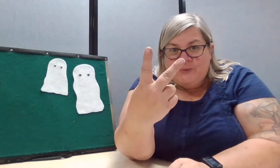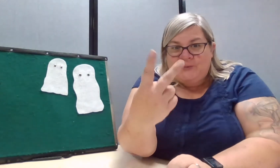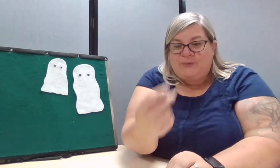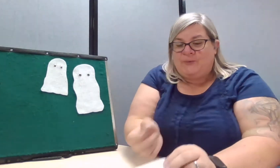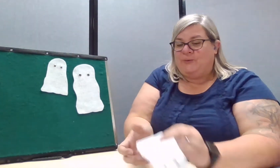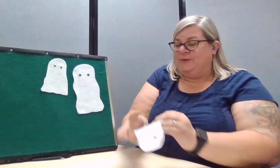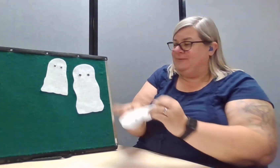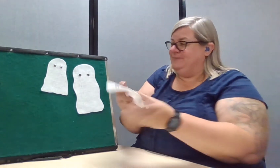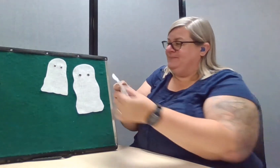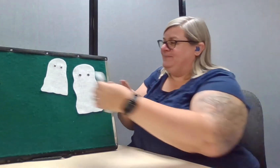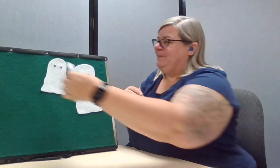2,